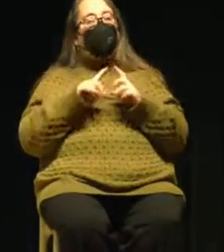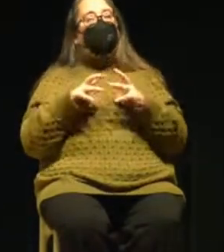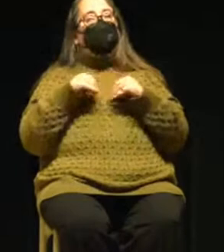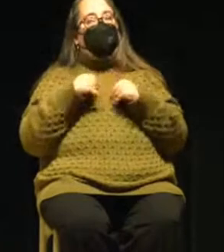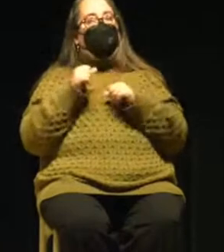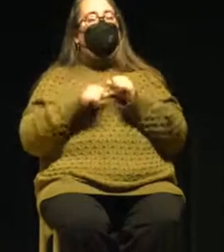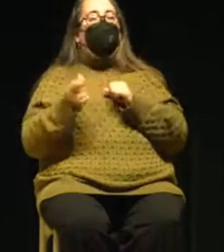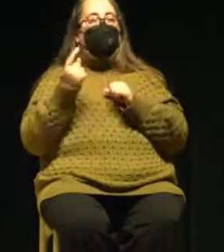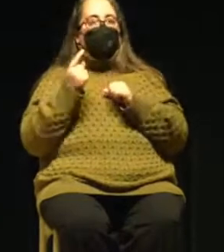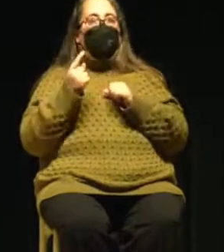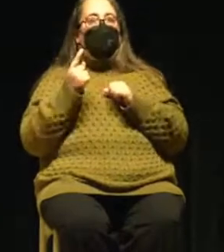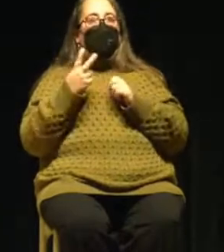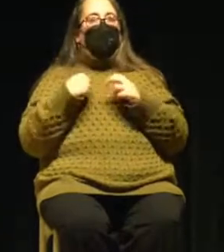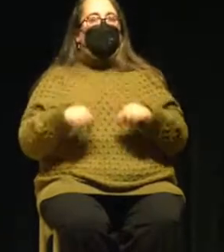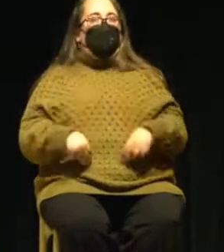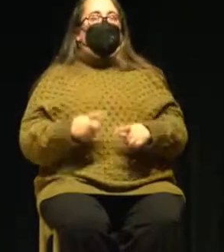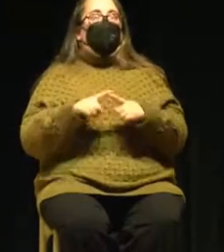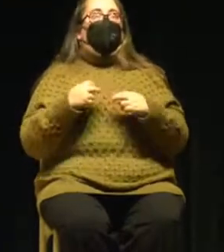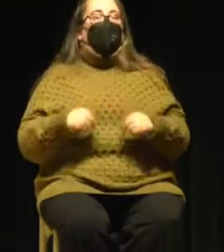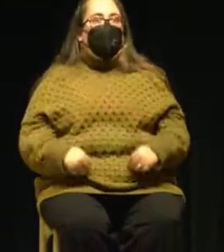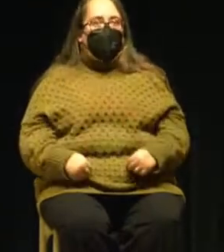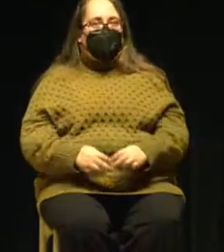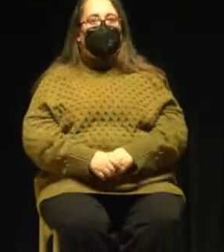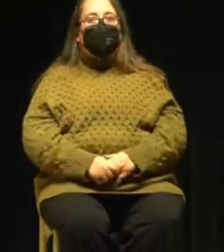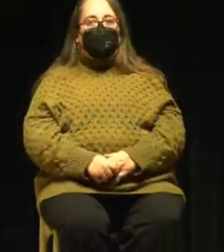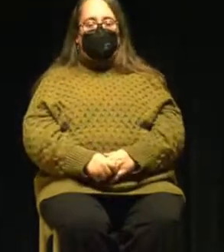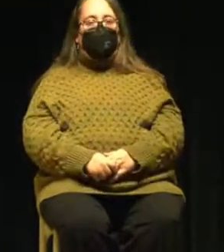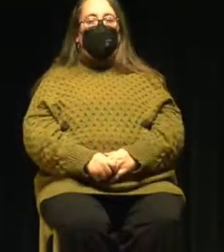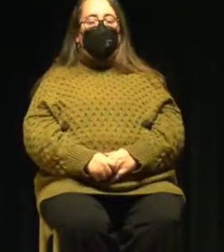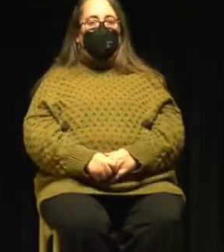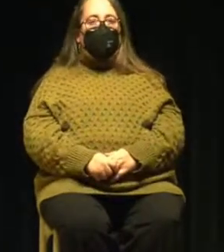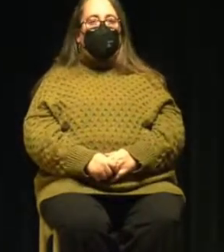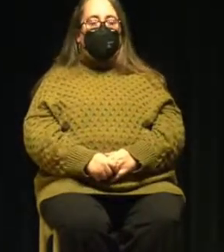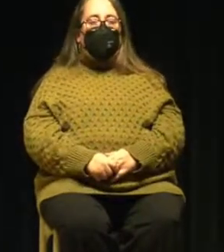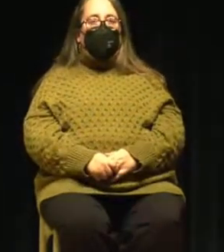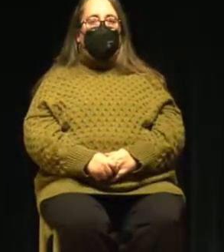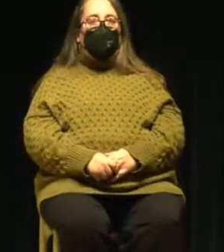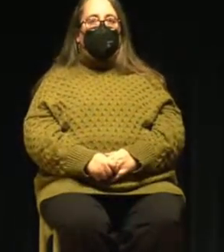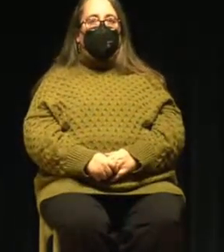everybody who is human to be human. And